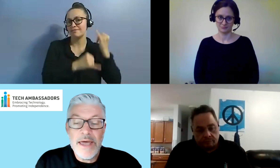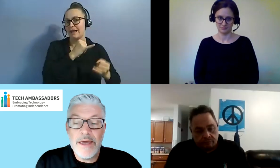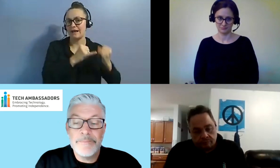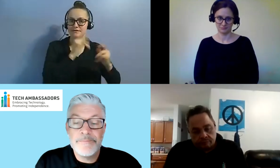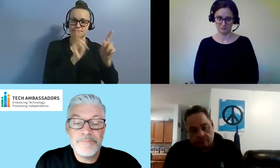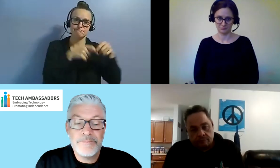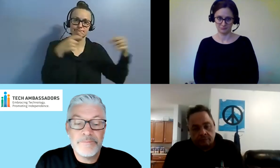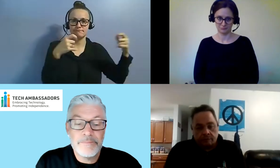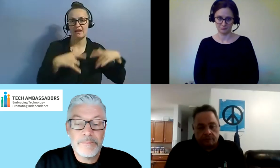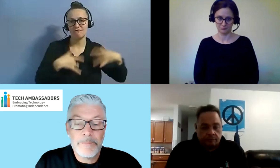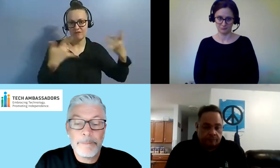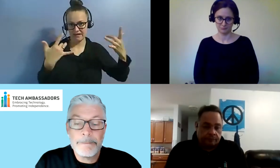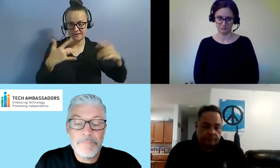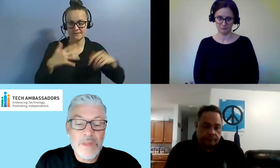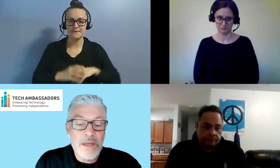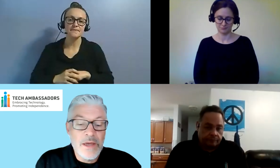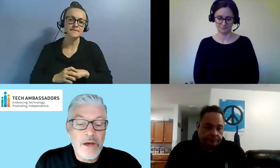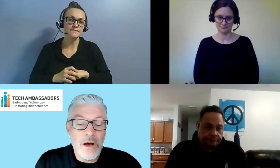Okay,